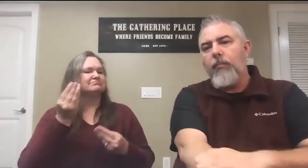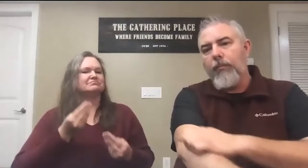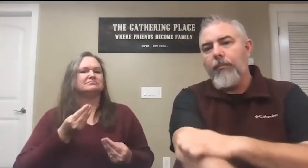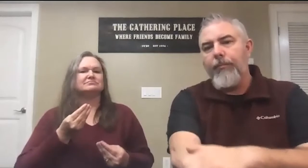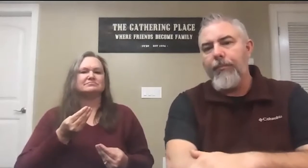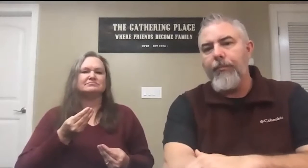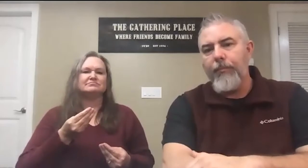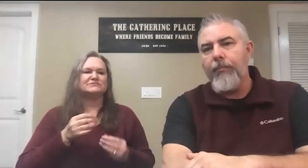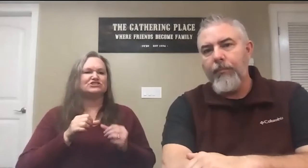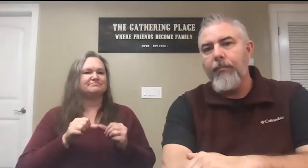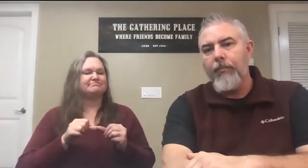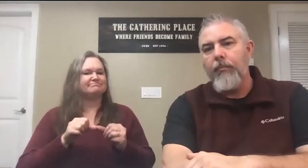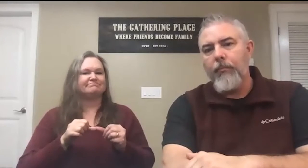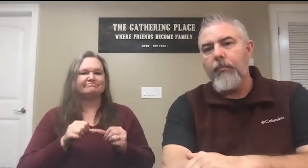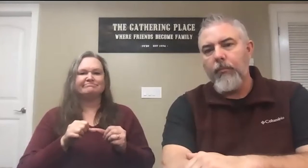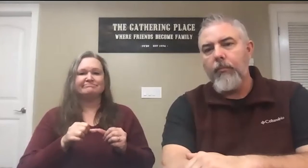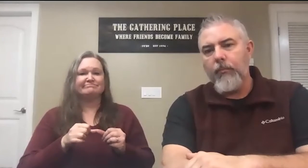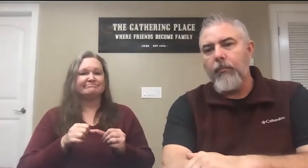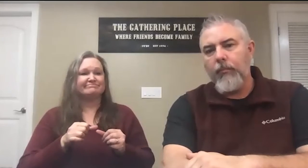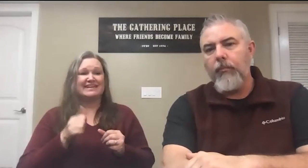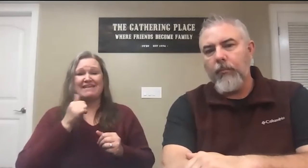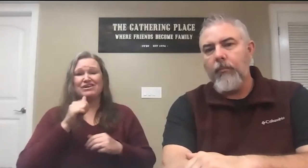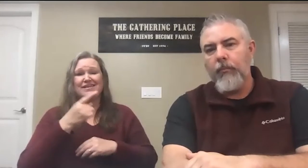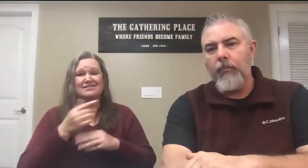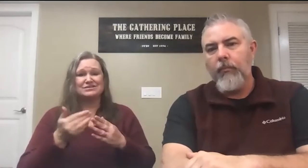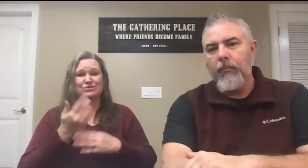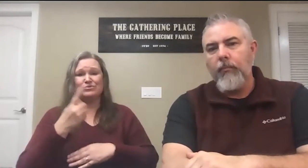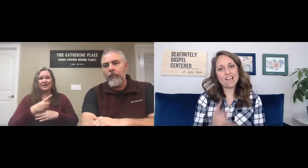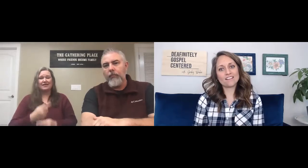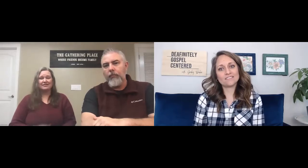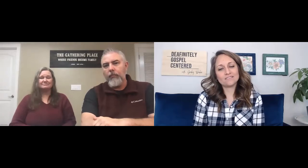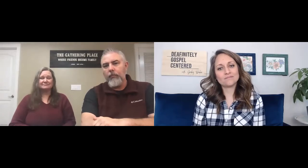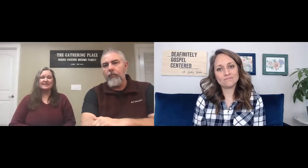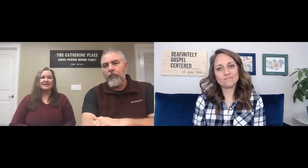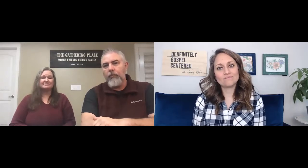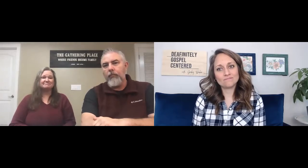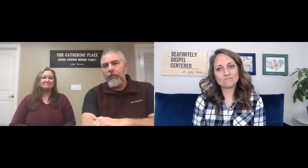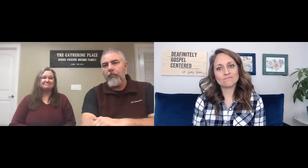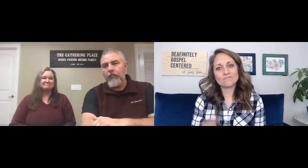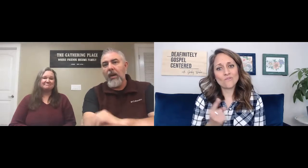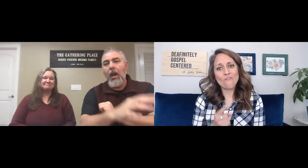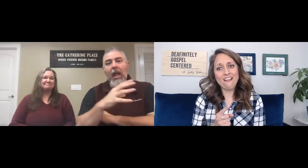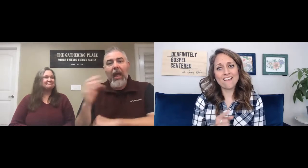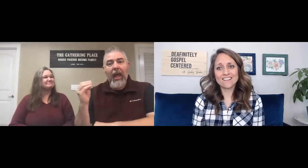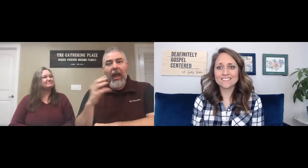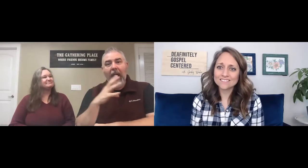I'm thankful for grace. The constant grace of the Lord, and every day is a new day. Right.